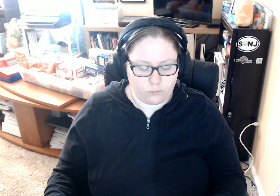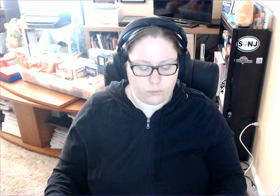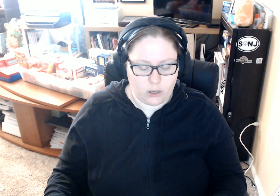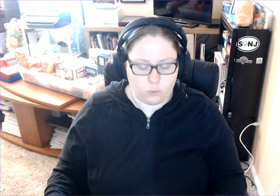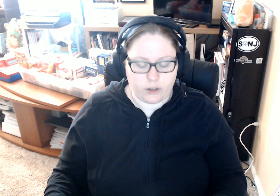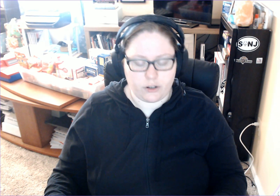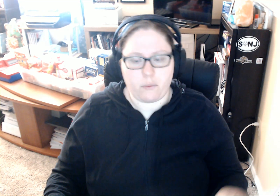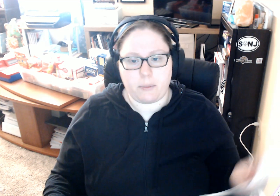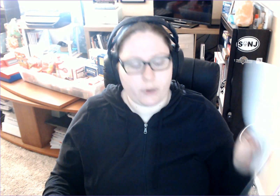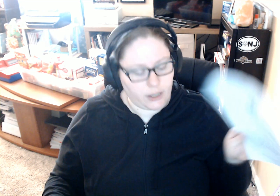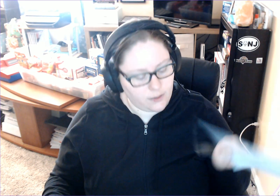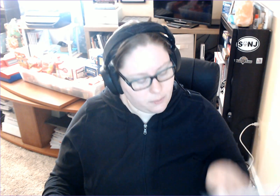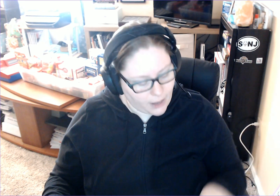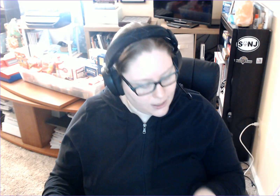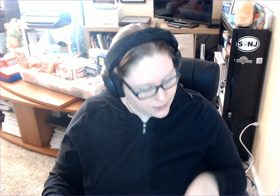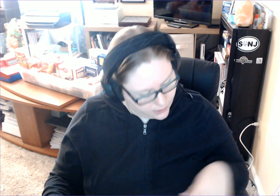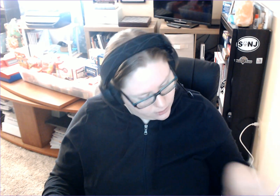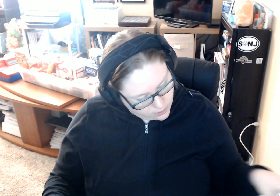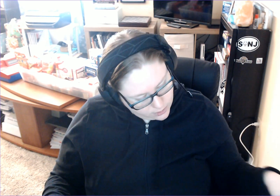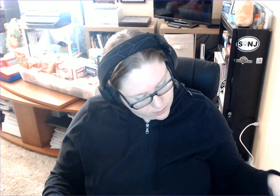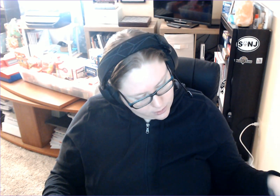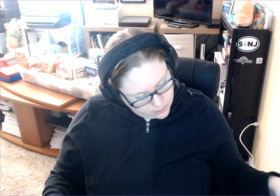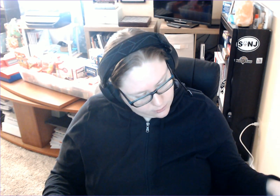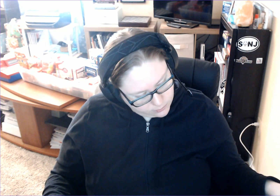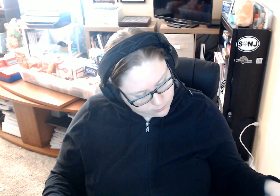What can we put in the basket?